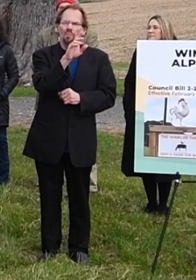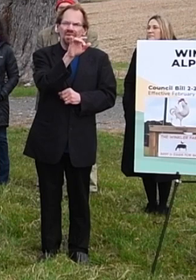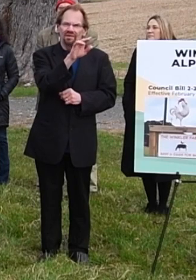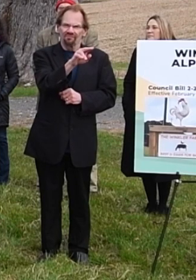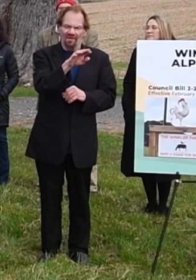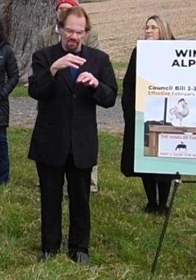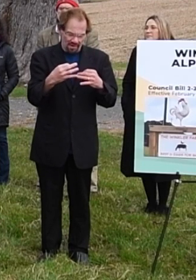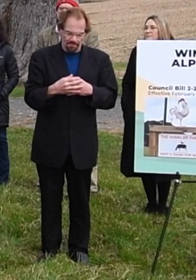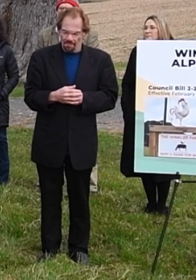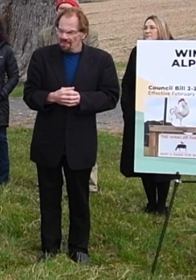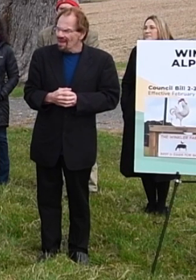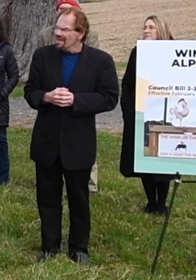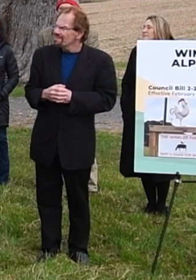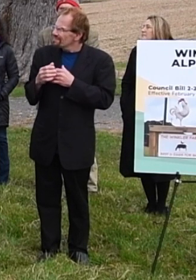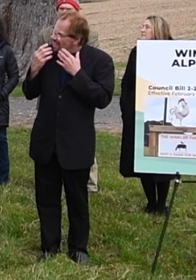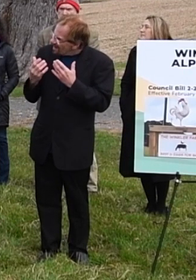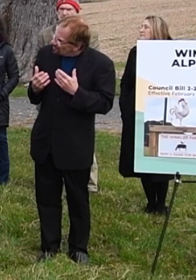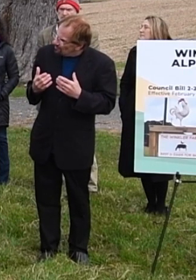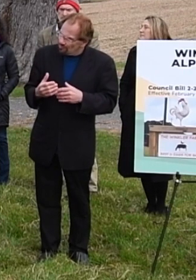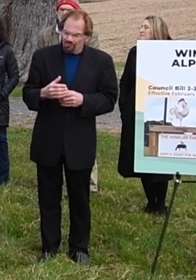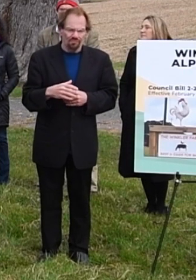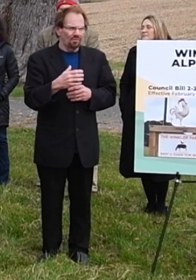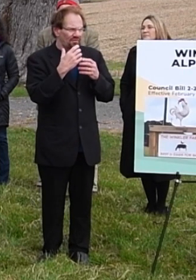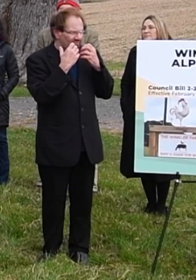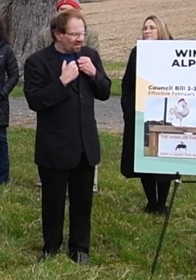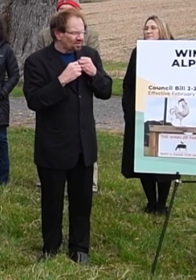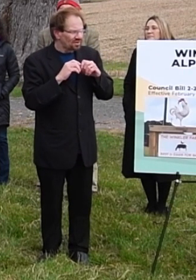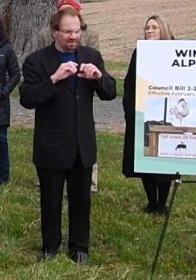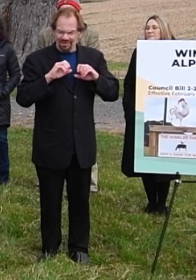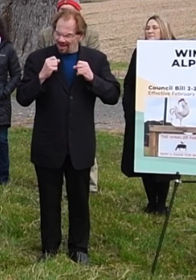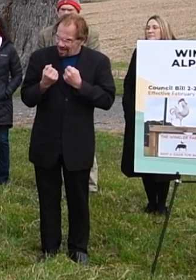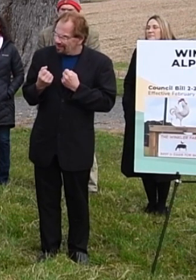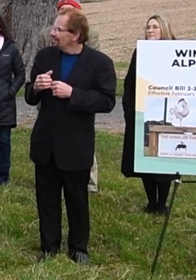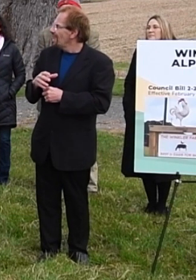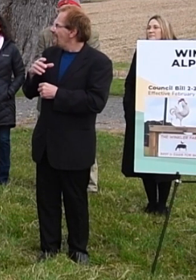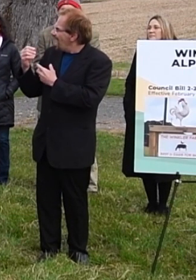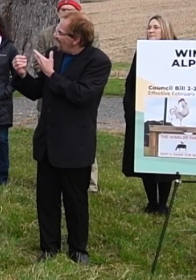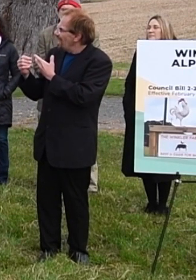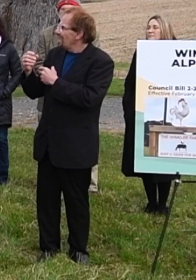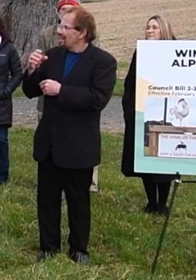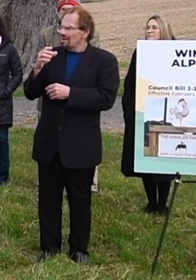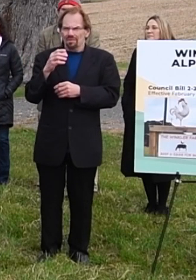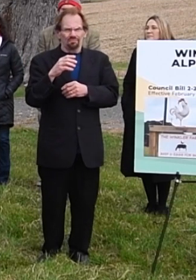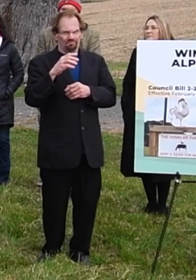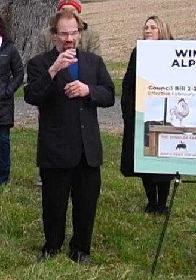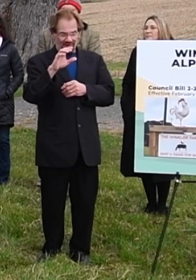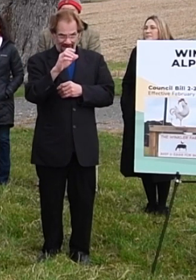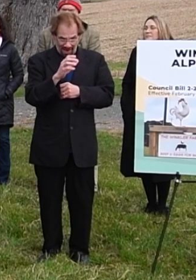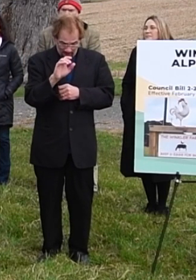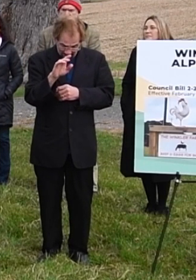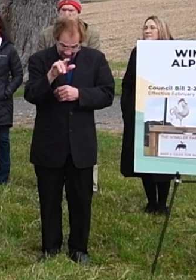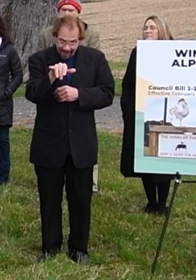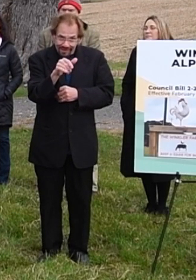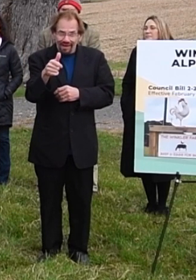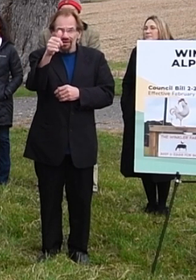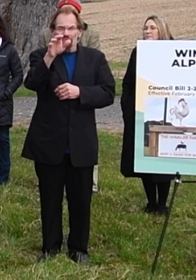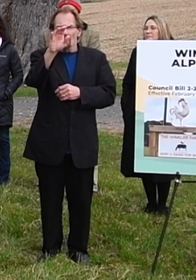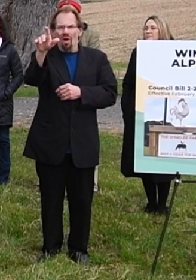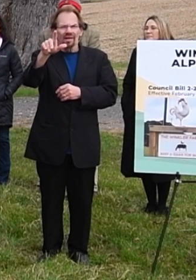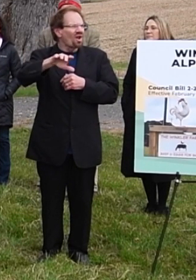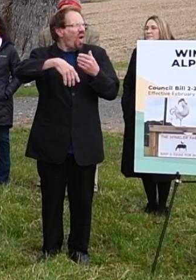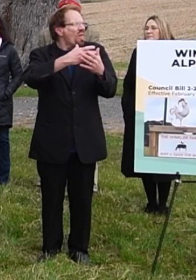County Land Preservation, County Executive Calvin Ball, and all those who are part of this great program to continue farming in Howard